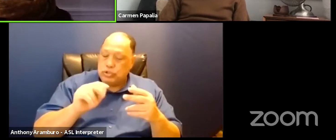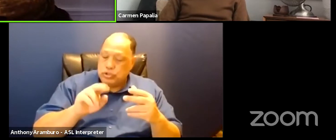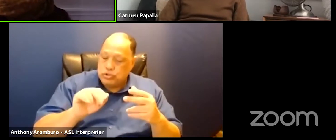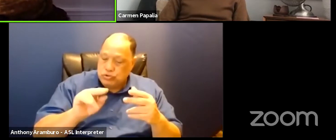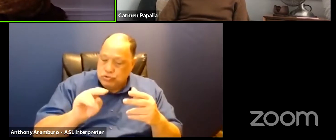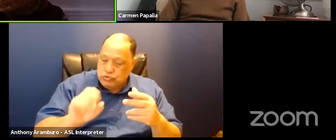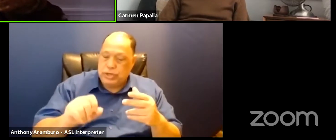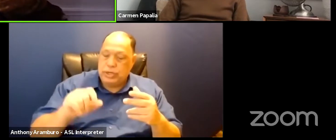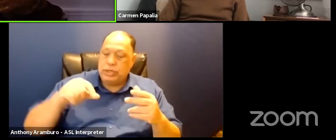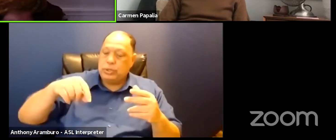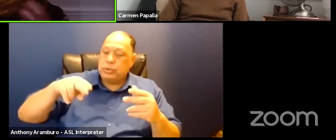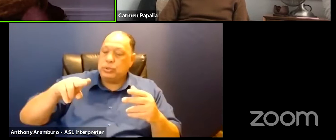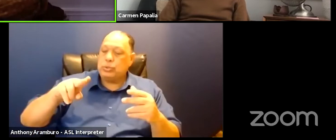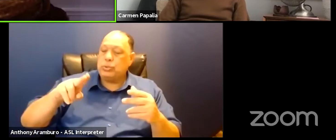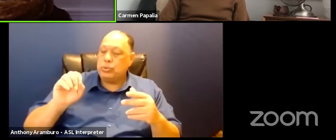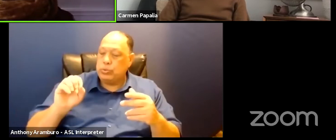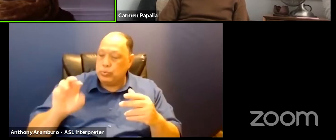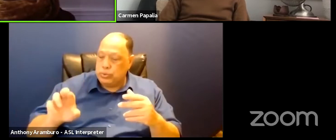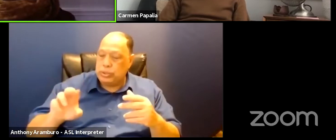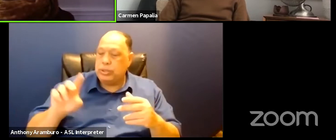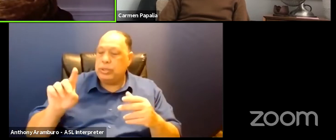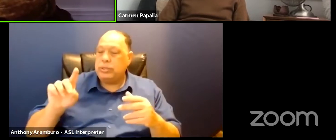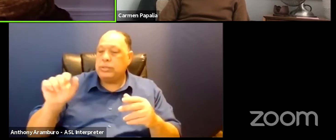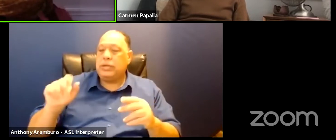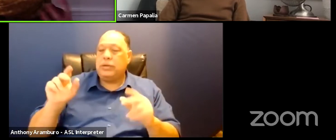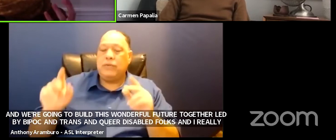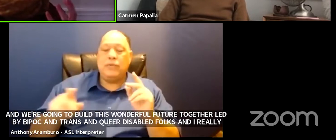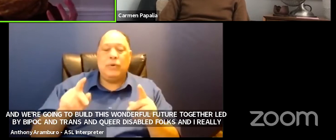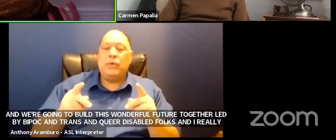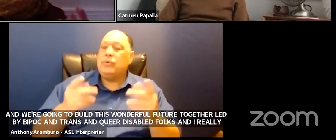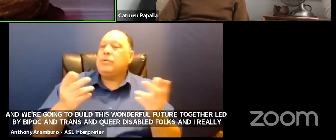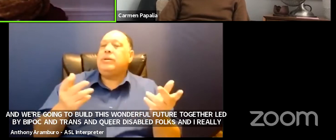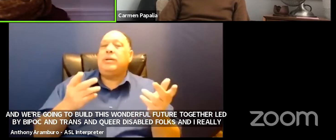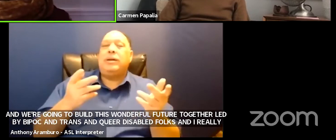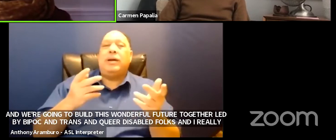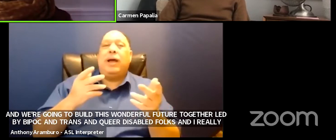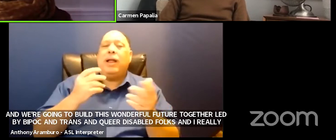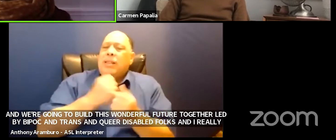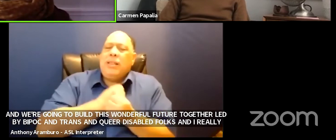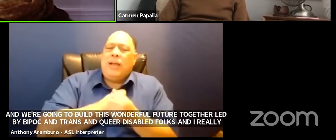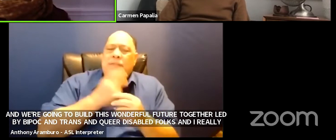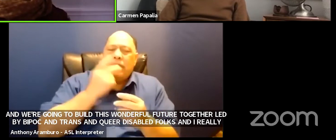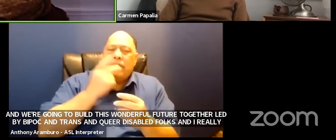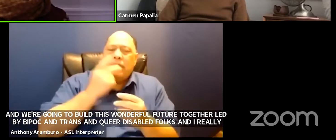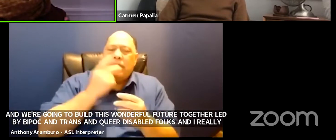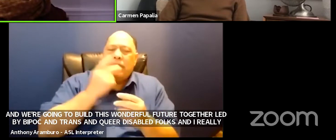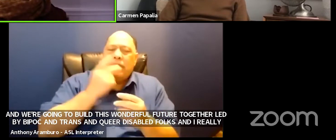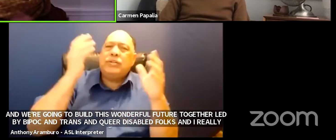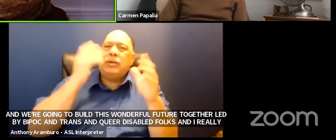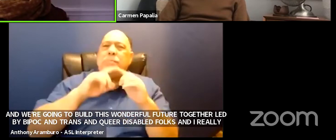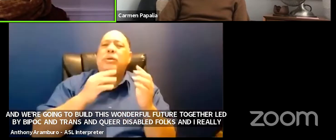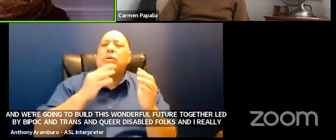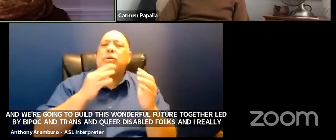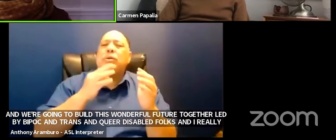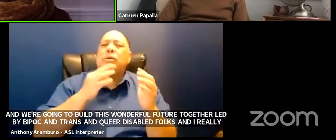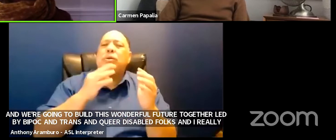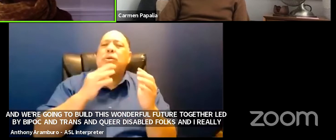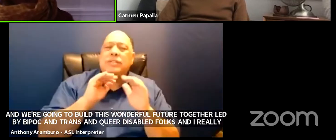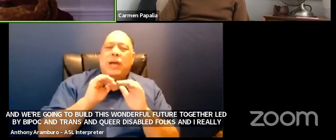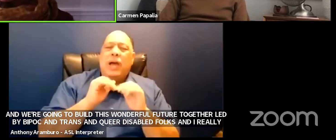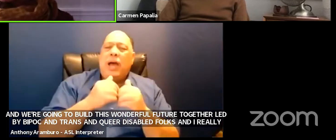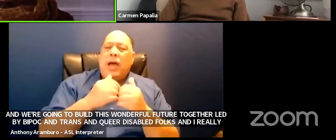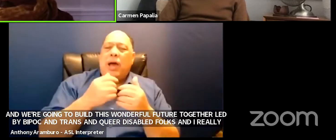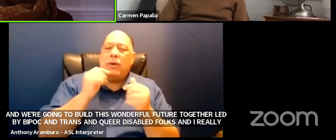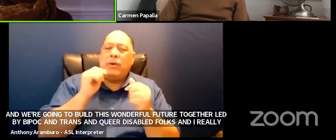I really love his vision. And at the same time, I'm just curious how you kind of think about